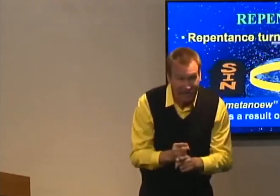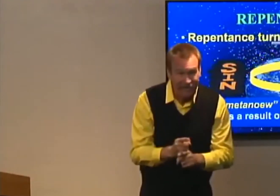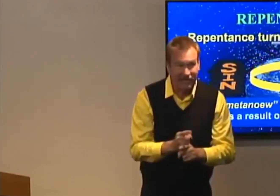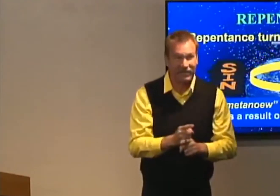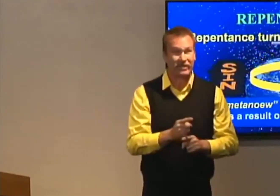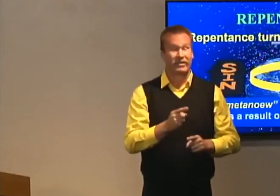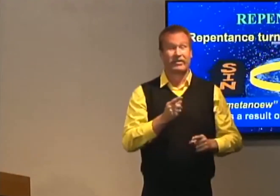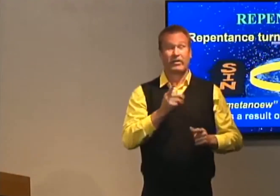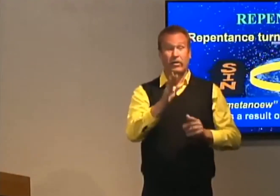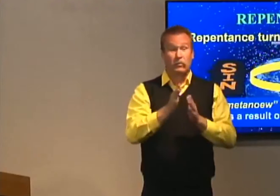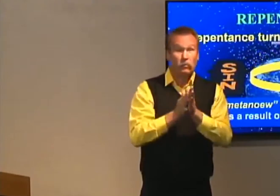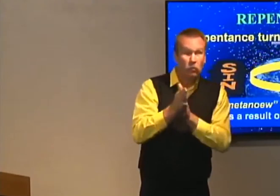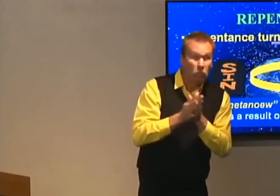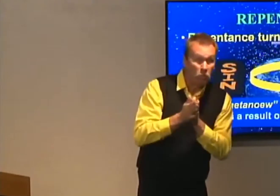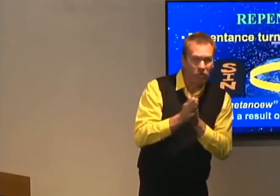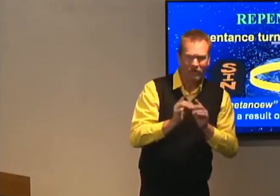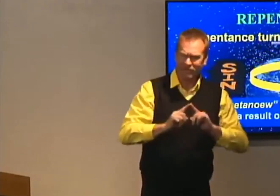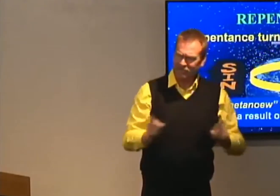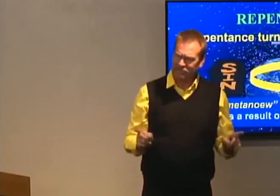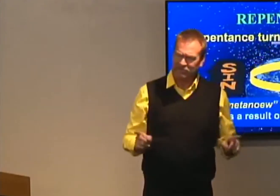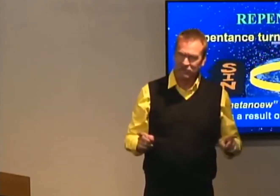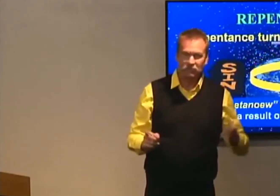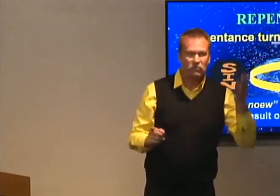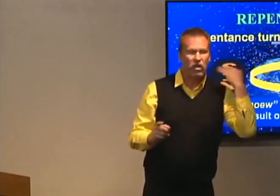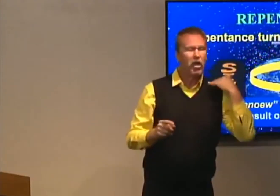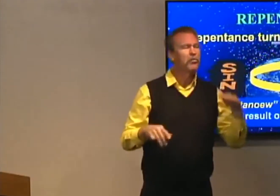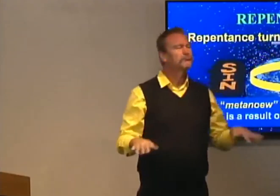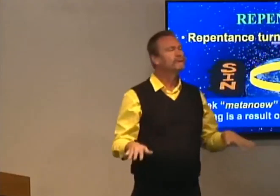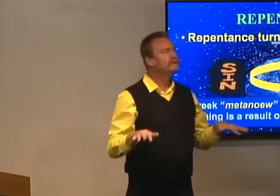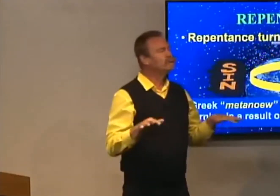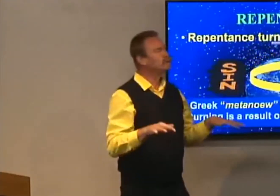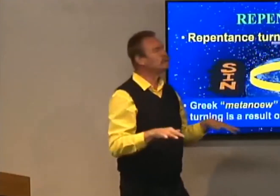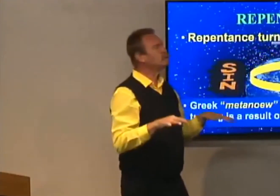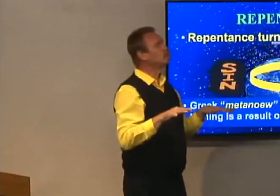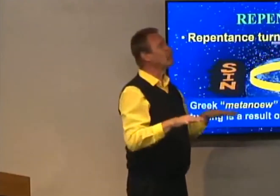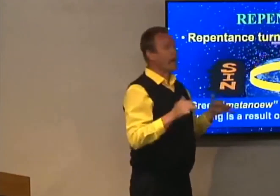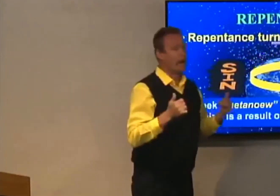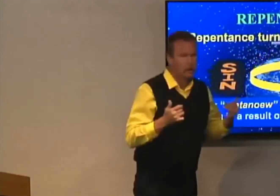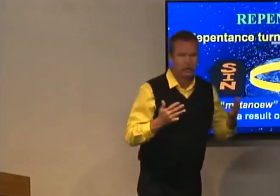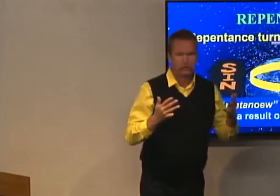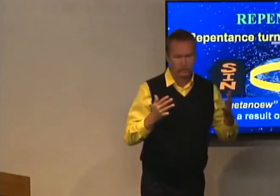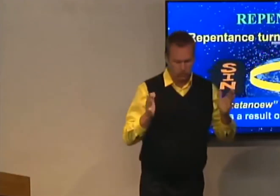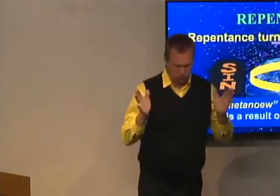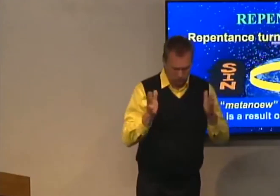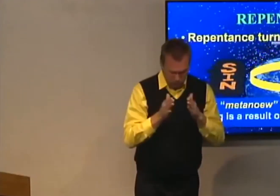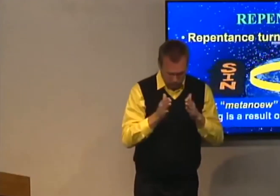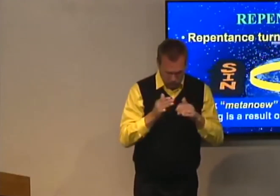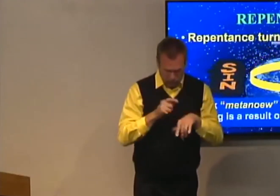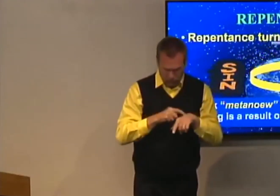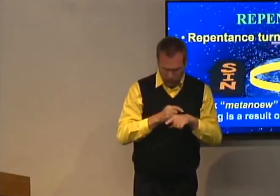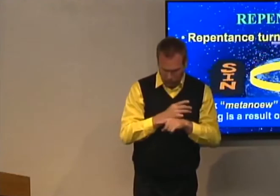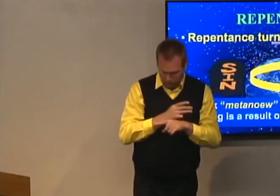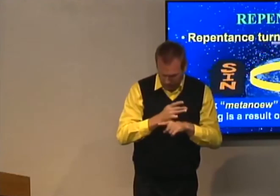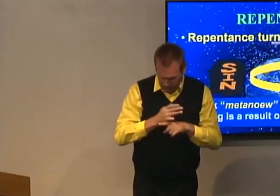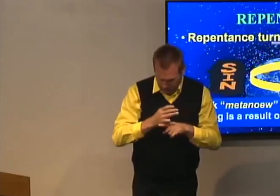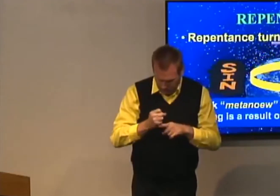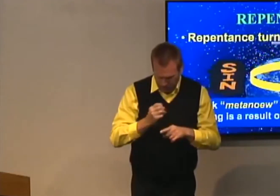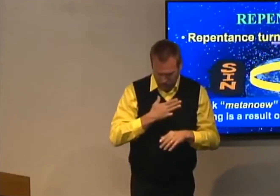Your attitude would be different, right? Your motivation would be different. The passion might be like, oh, I could just take life as it were. But if you know that